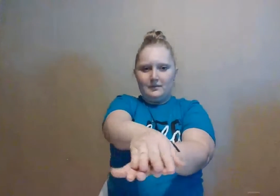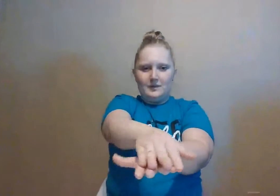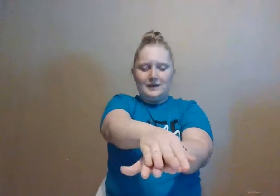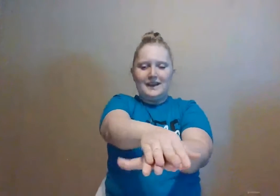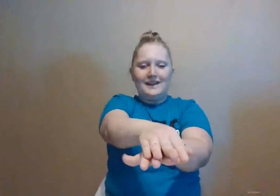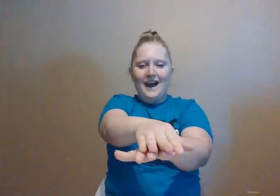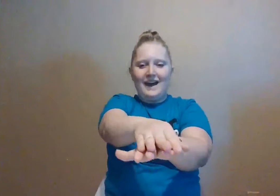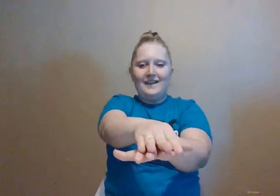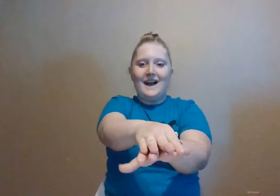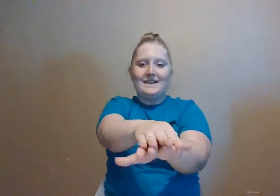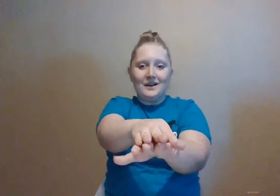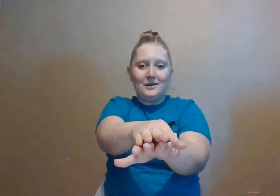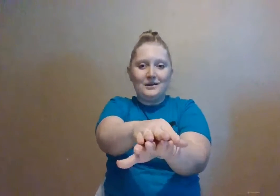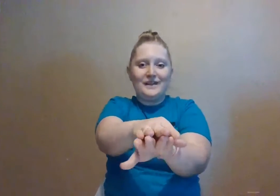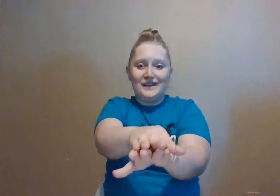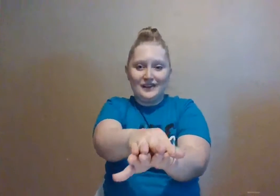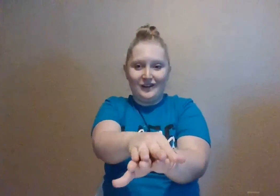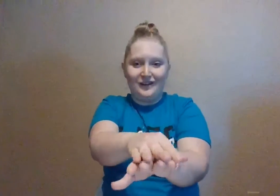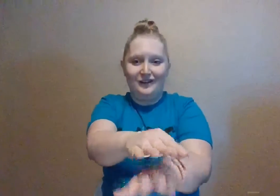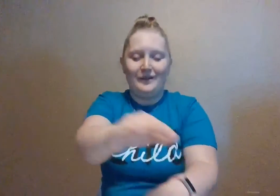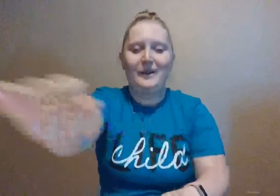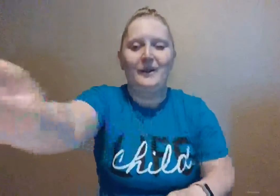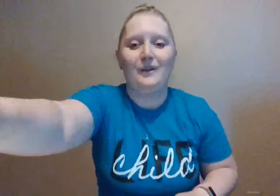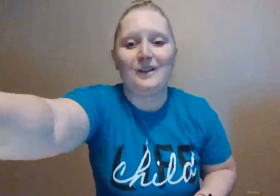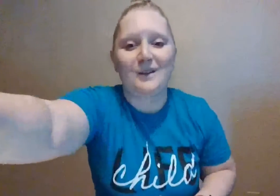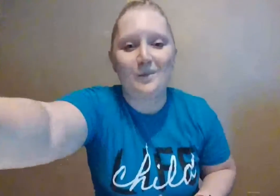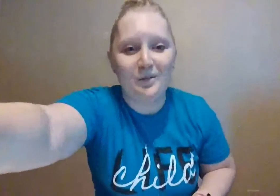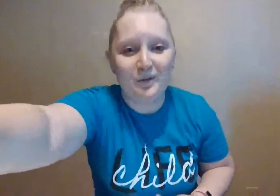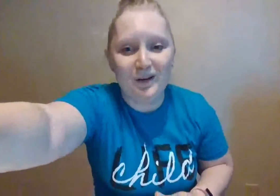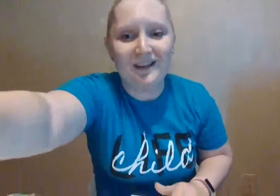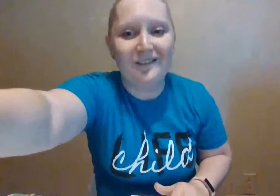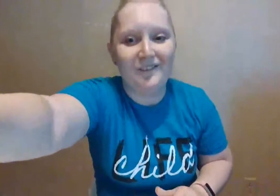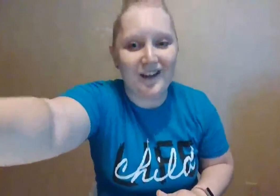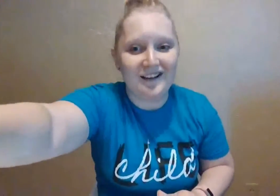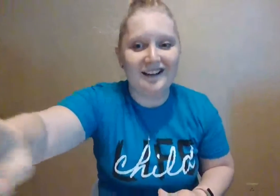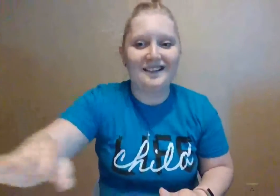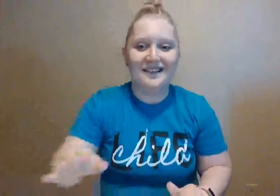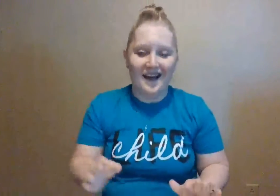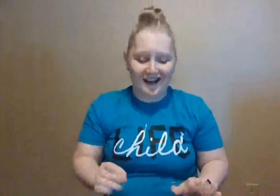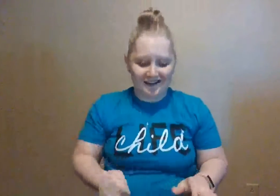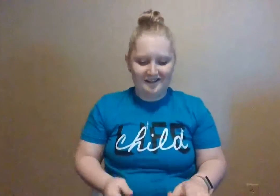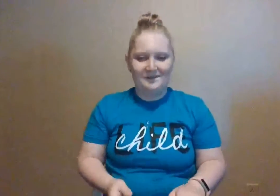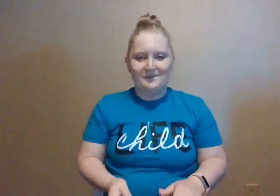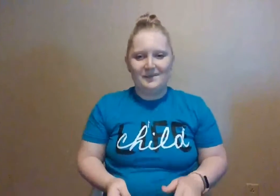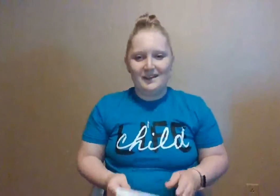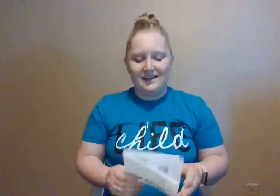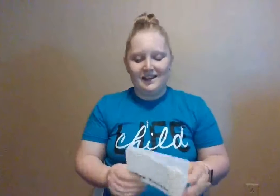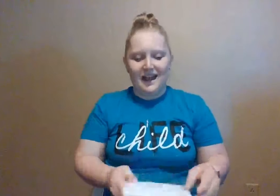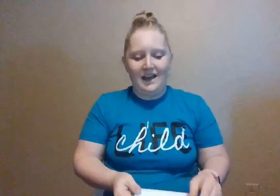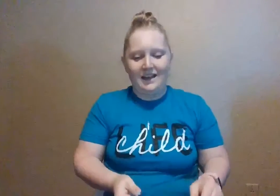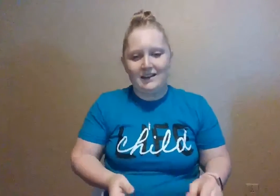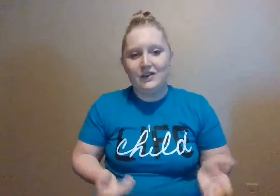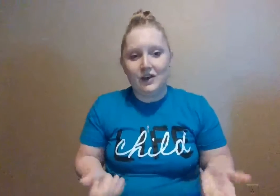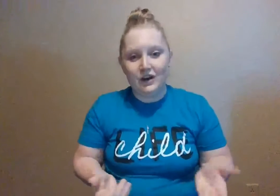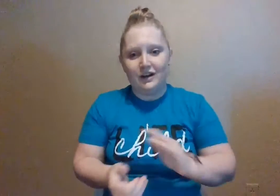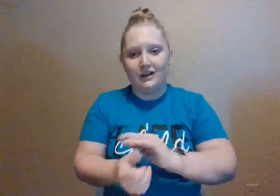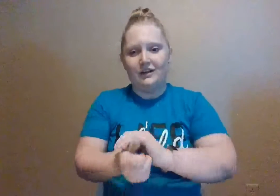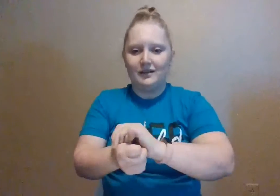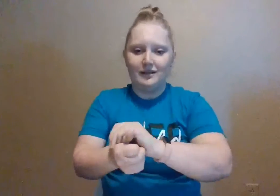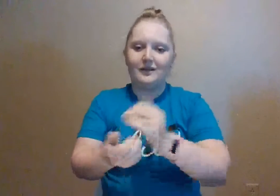Just like that. And that's how you do sea turtle, which is a pretty fun sign. And then turtle,